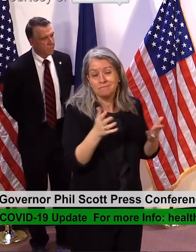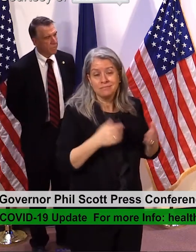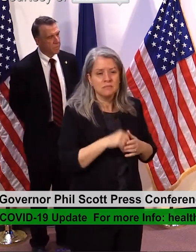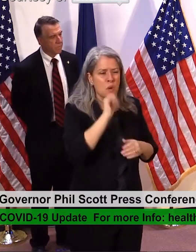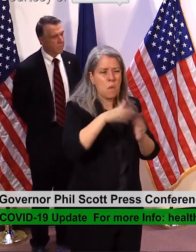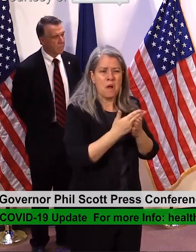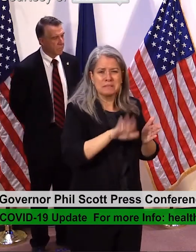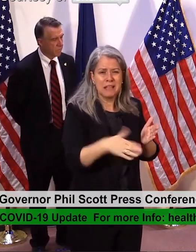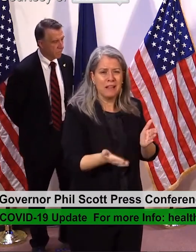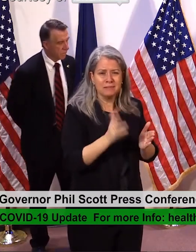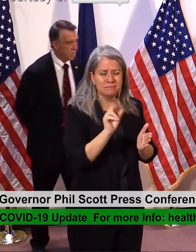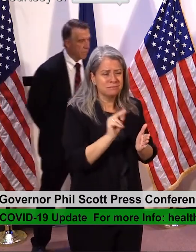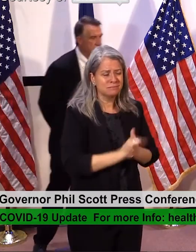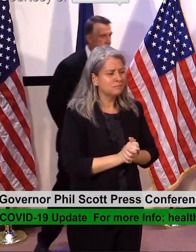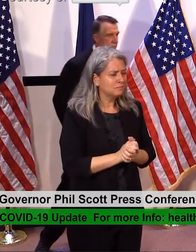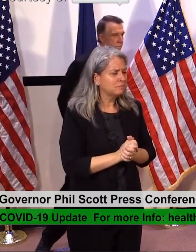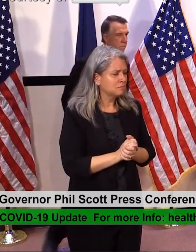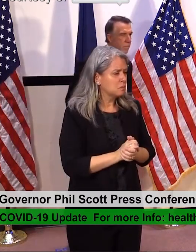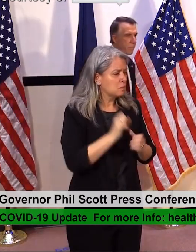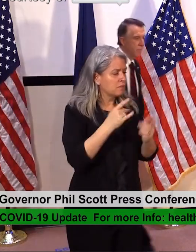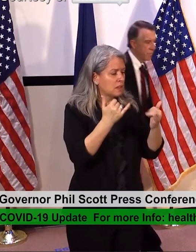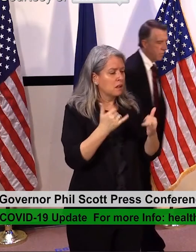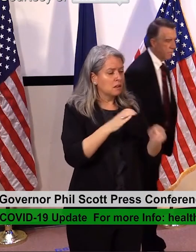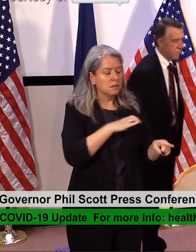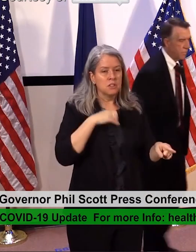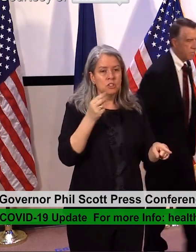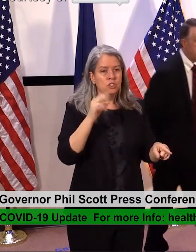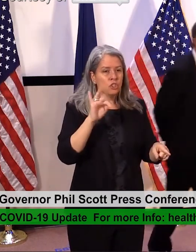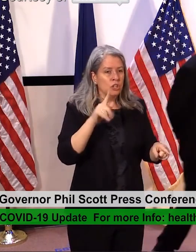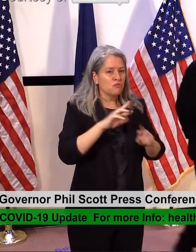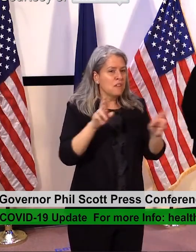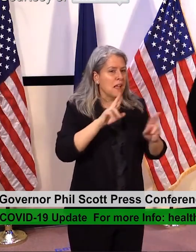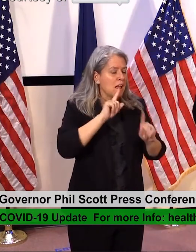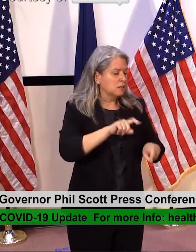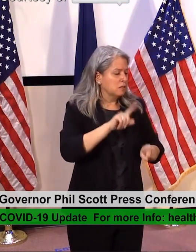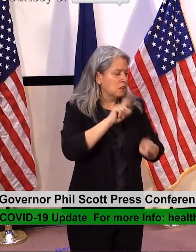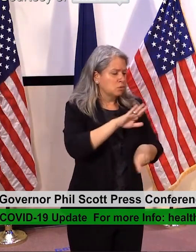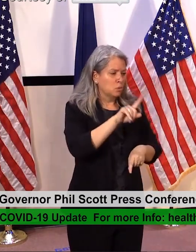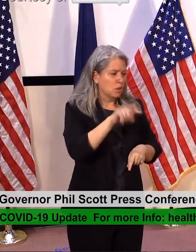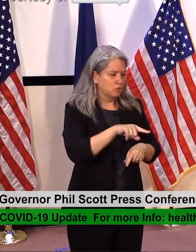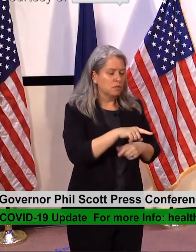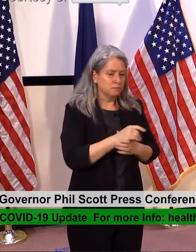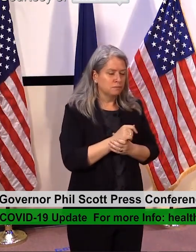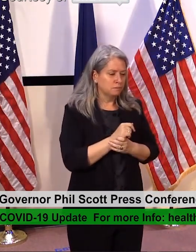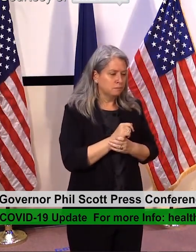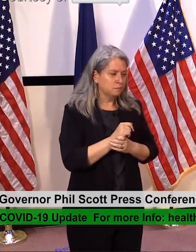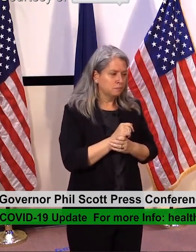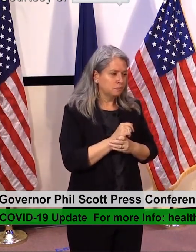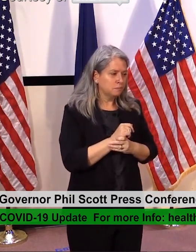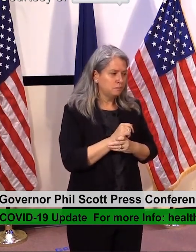honest. Commissioner Sherling is now available to answer the second part of your question, or the third part of your question,